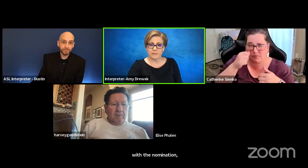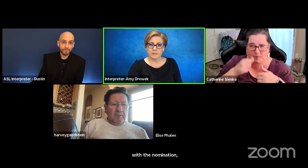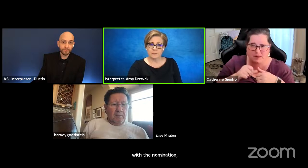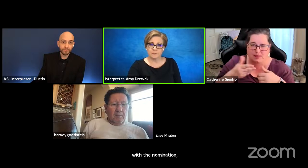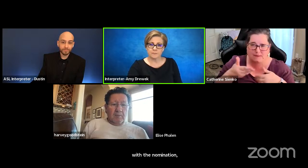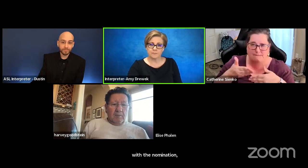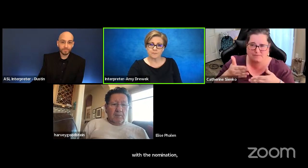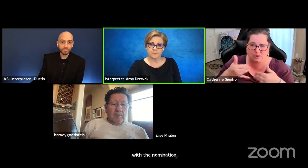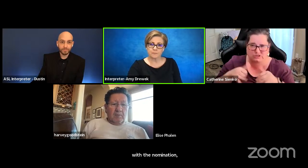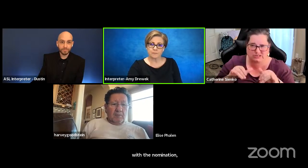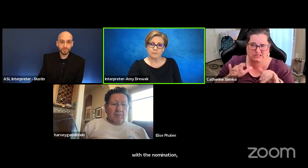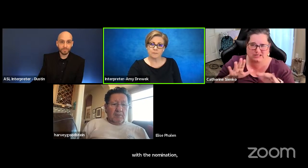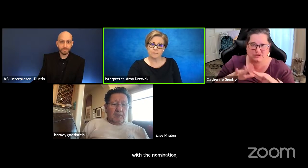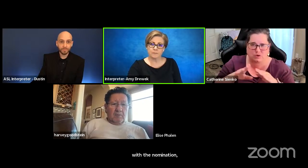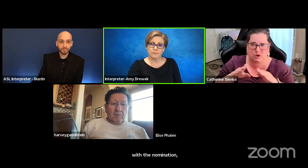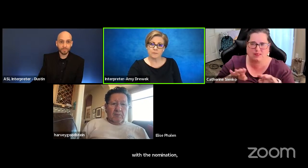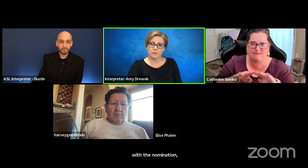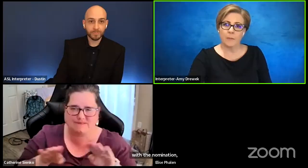Thank you, Commissioner Goodstein.